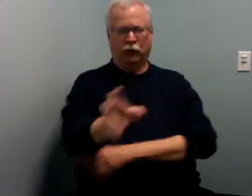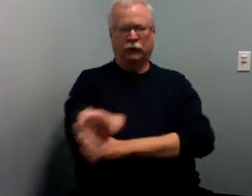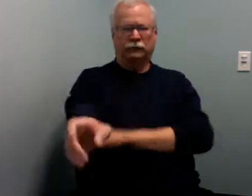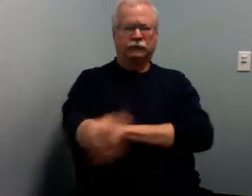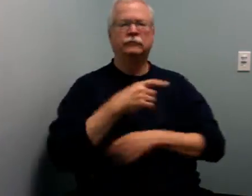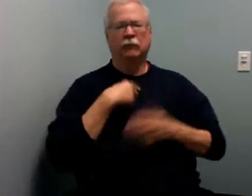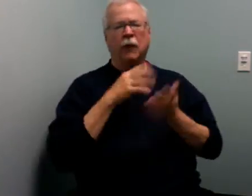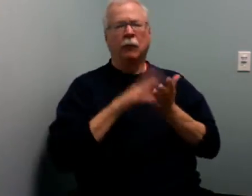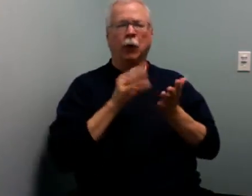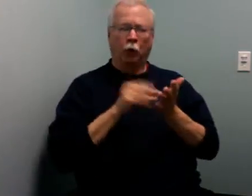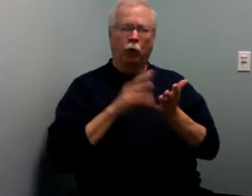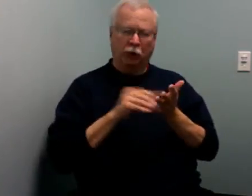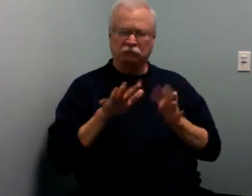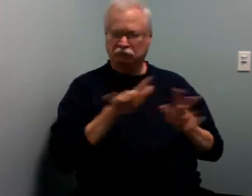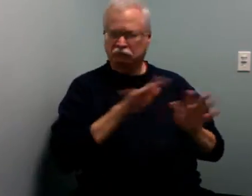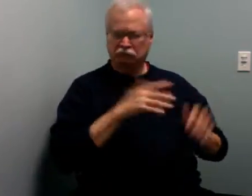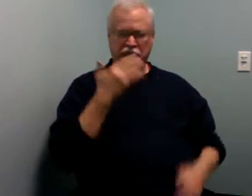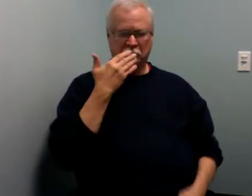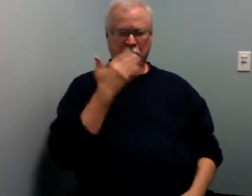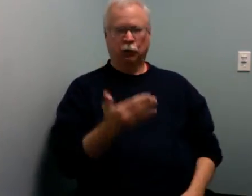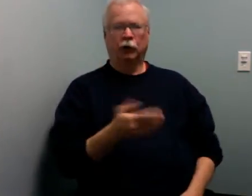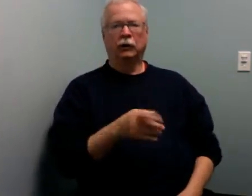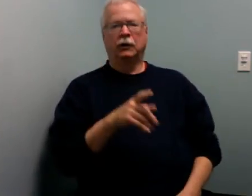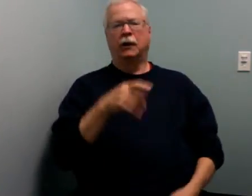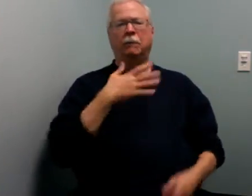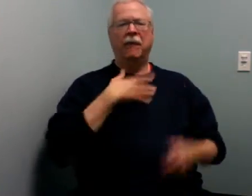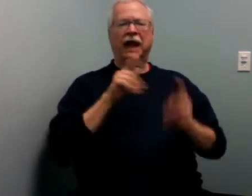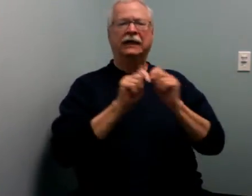football, volleyball, which I had to learn how to do.